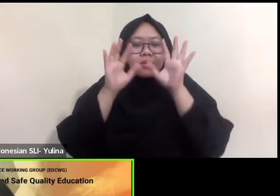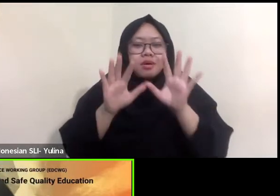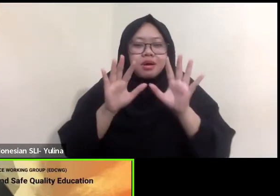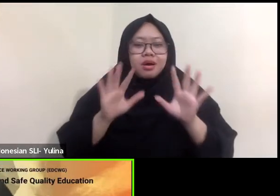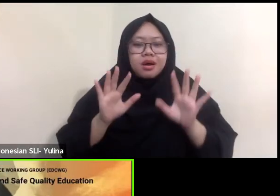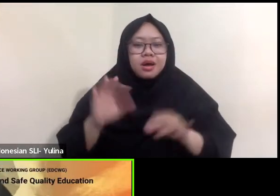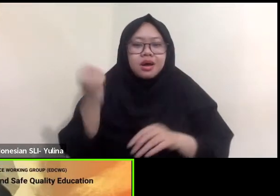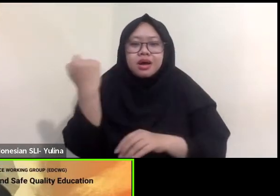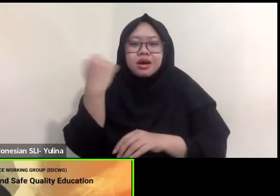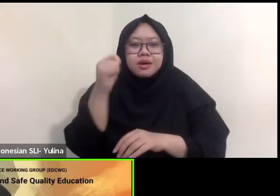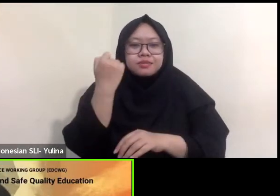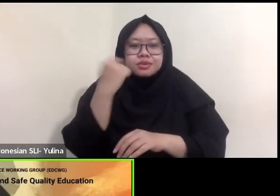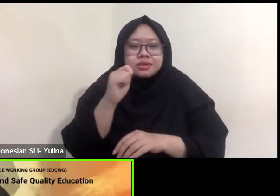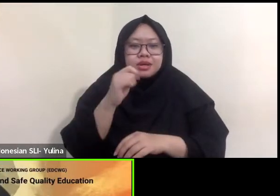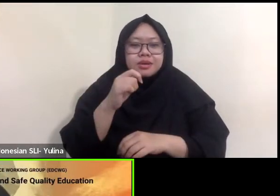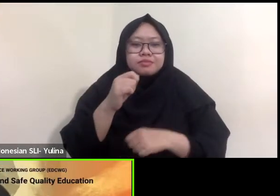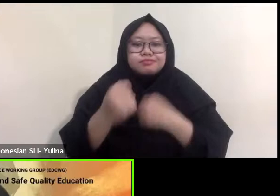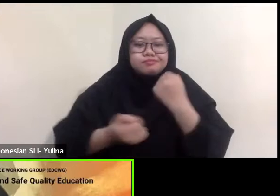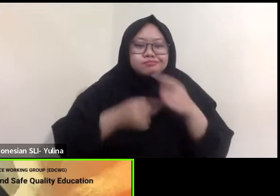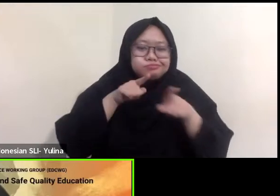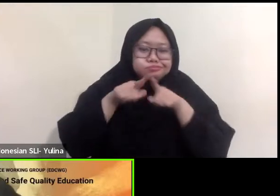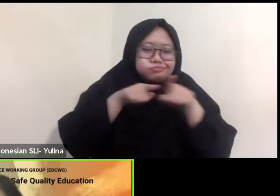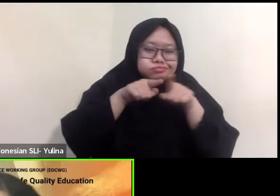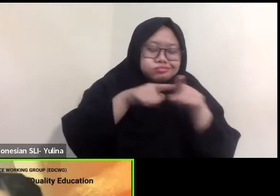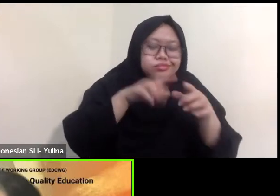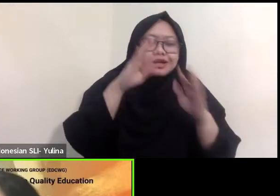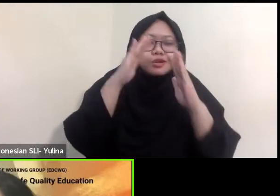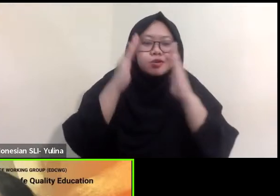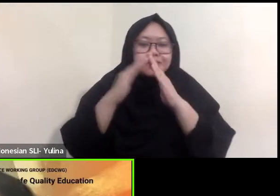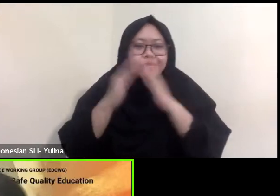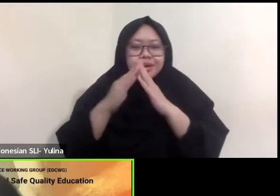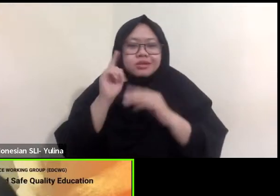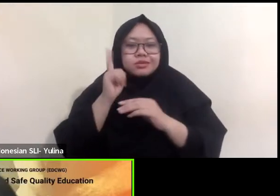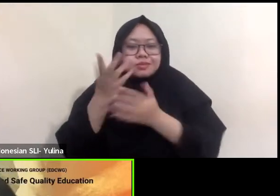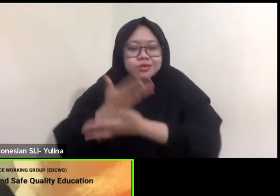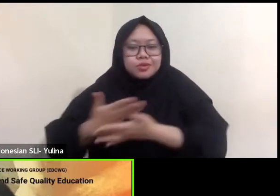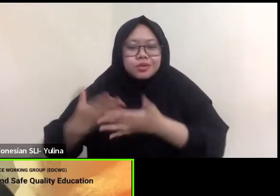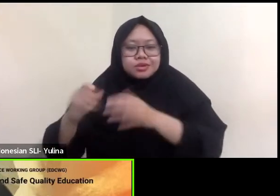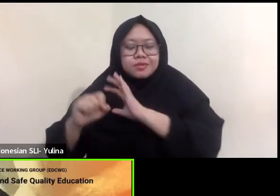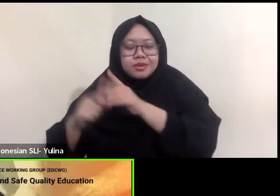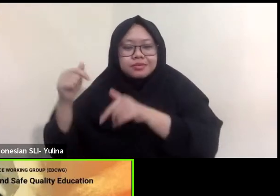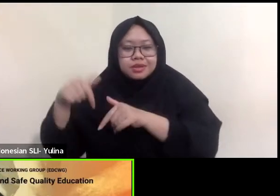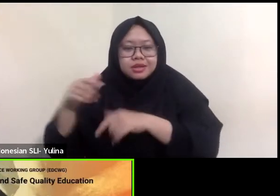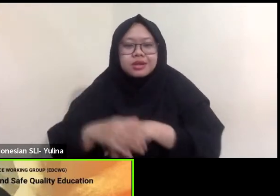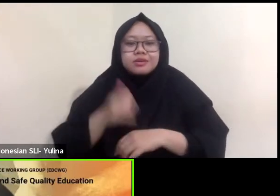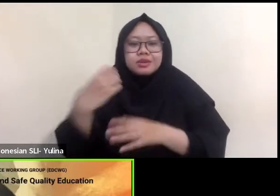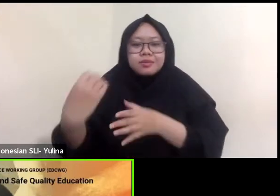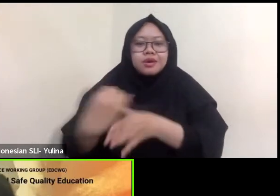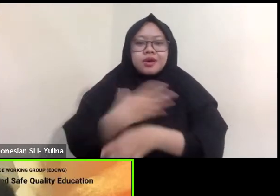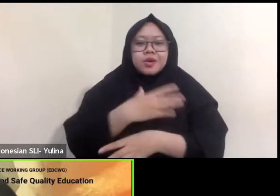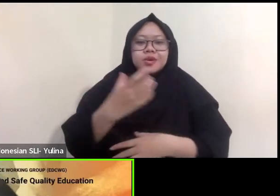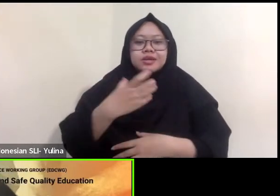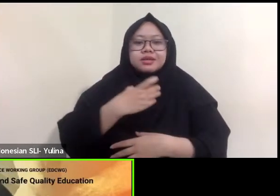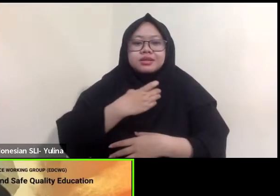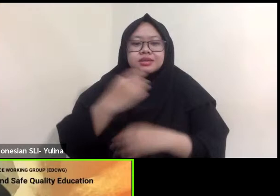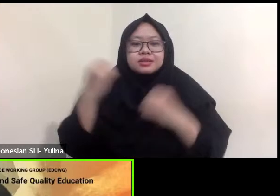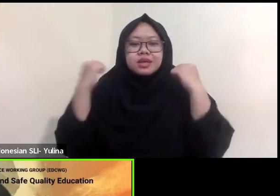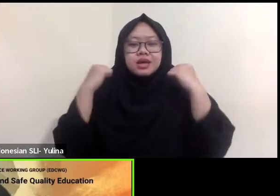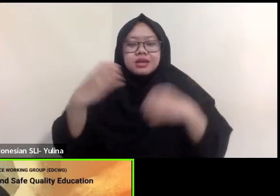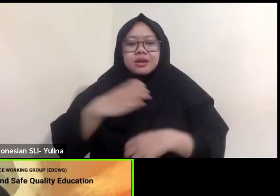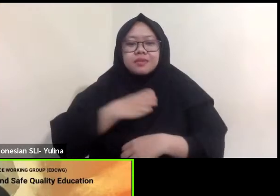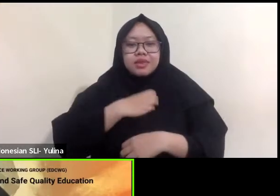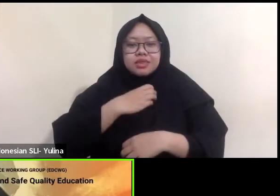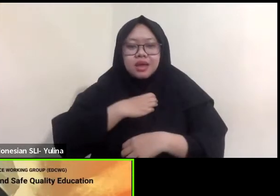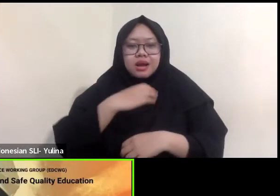learning going at home. And this situation certainly affects their mental health as well. So given that shift to the online learning during the